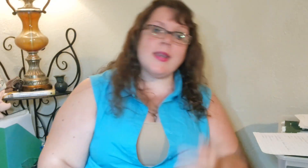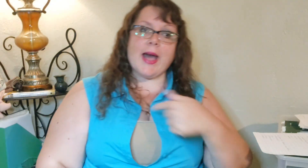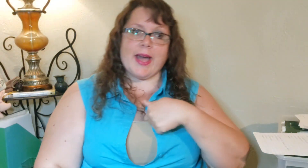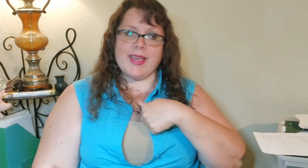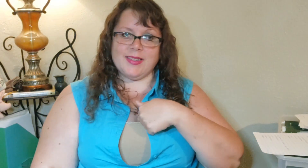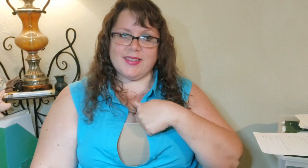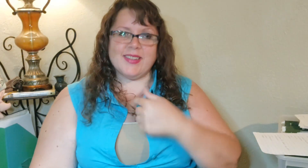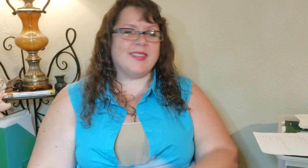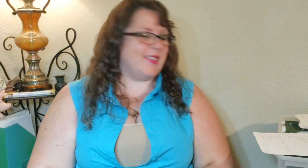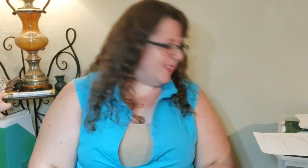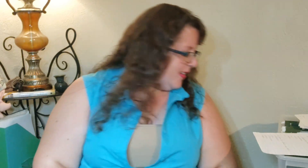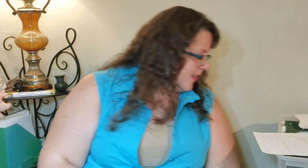And I.